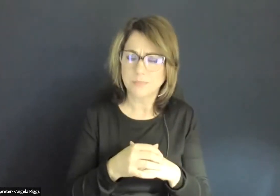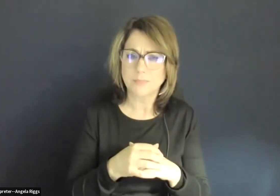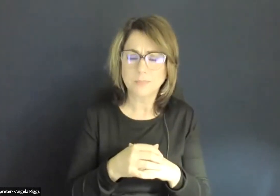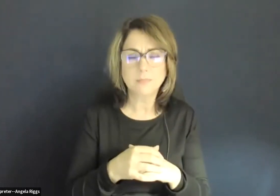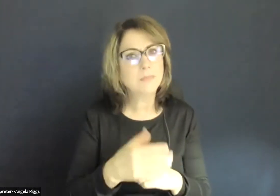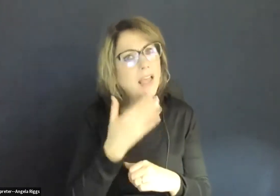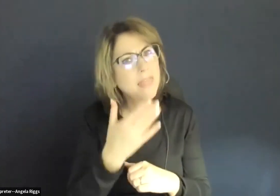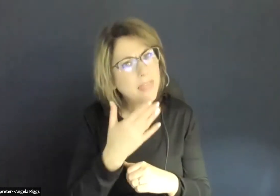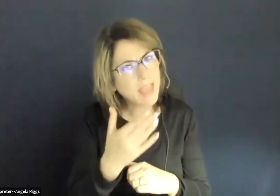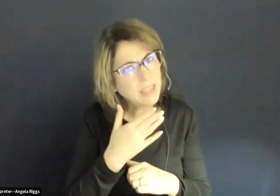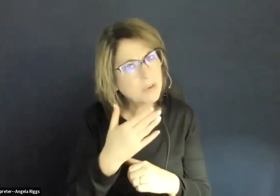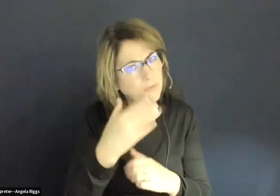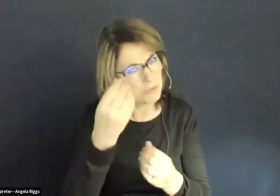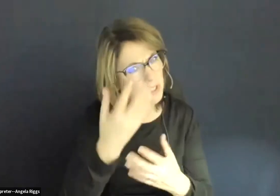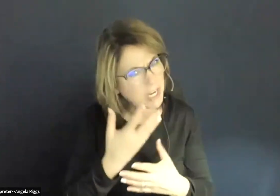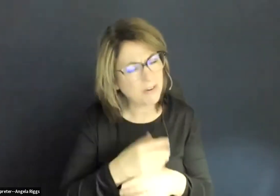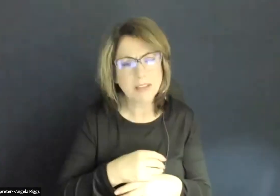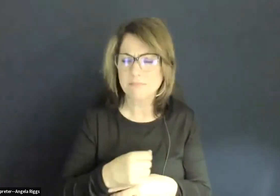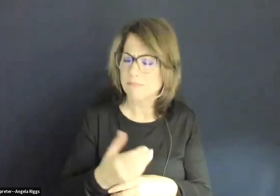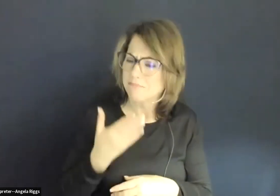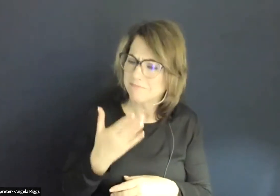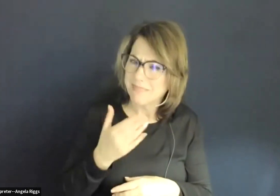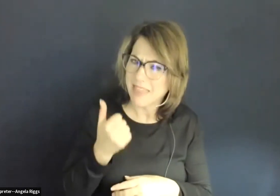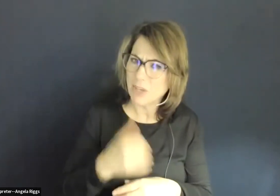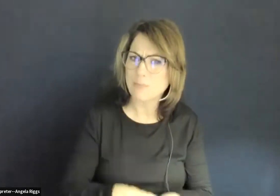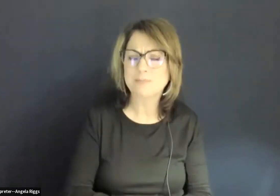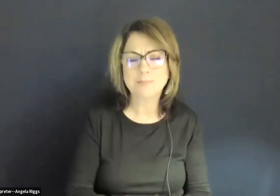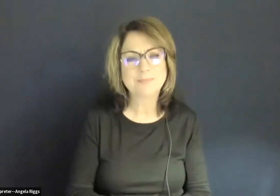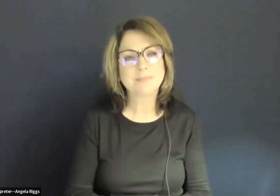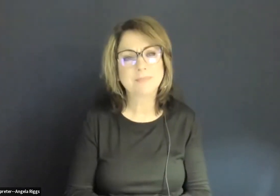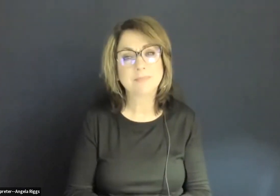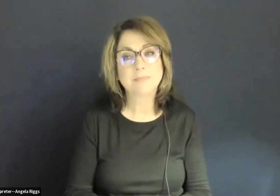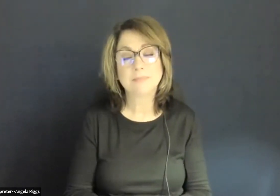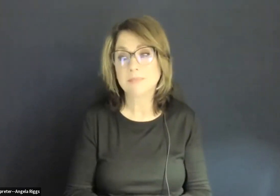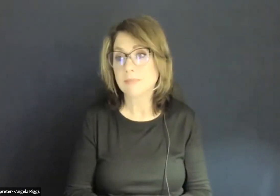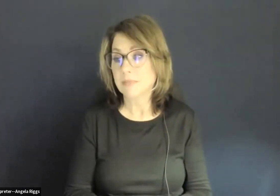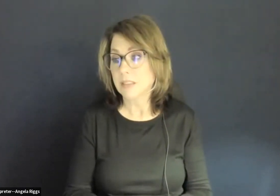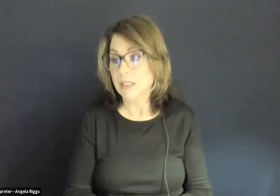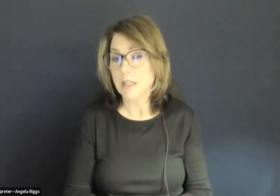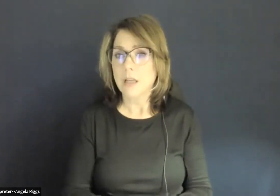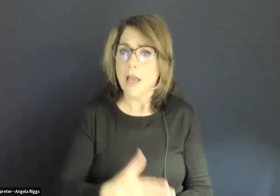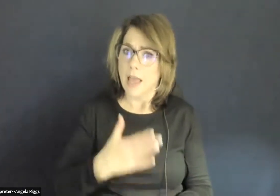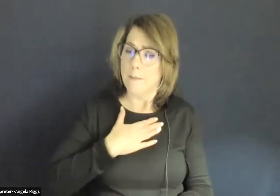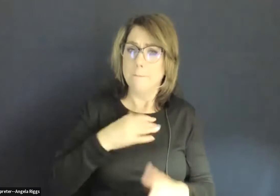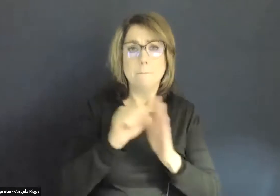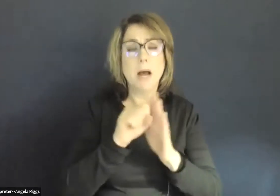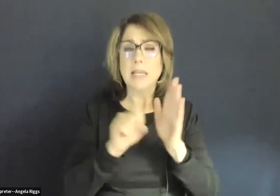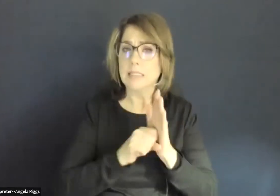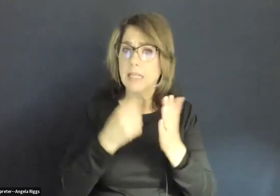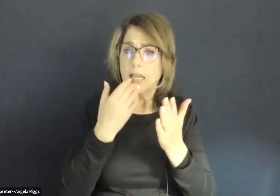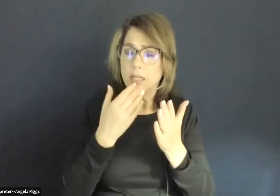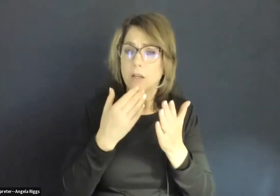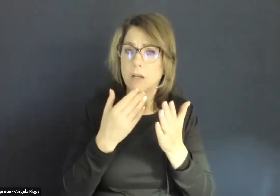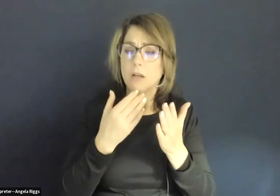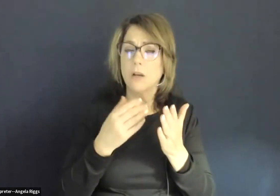Thank you for sharing. Thank you. And Rob states, validates that you are not alone.